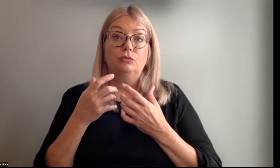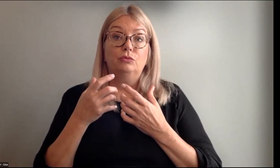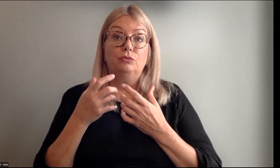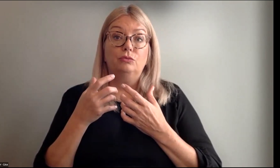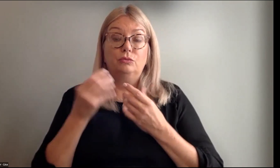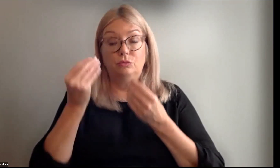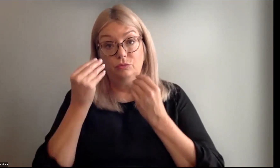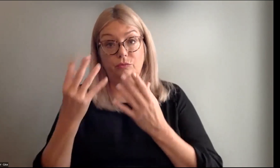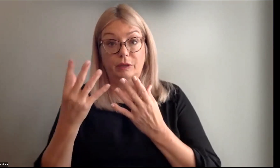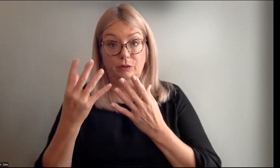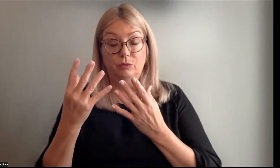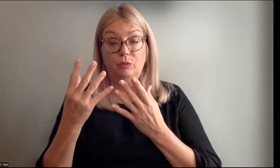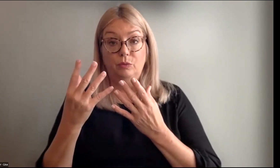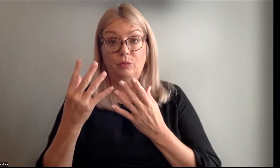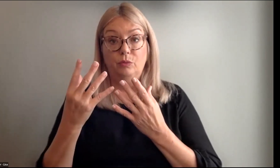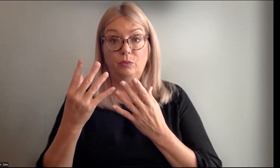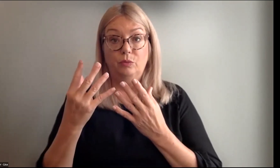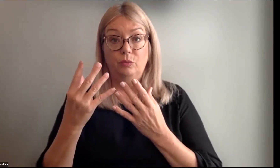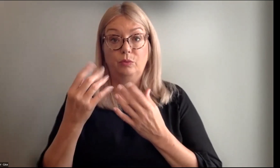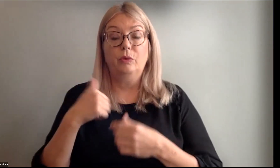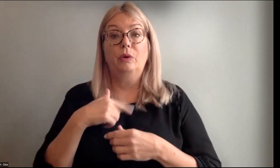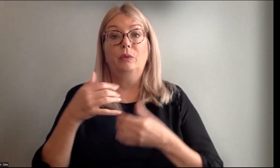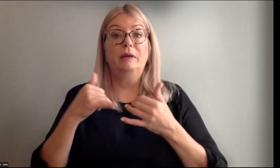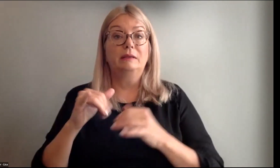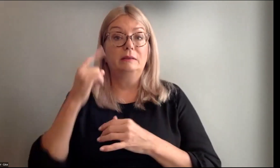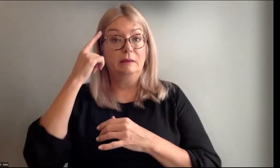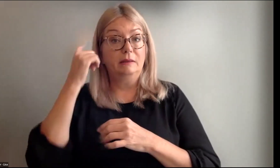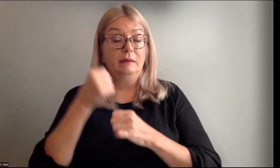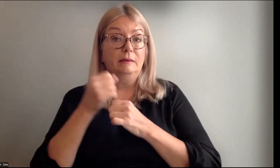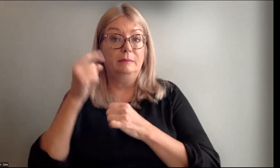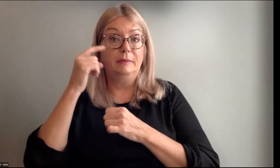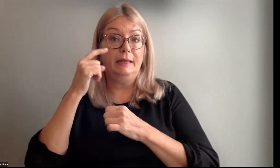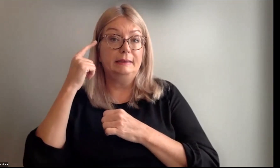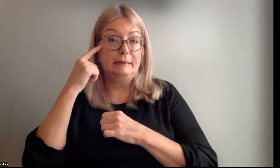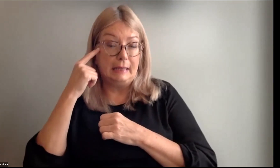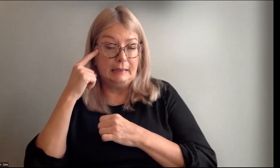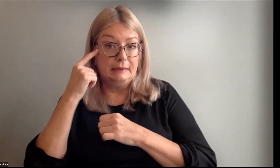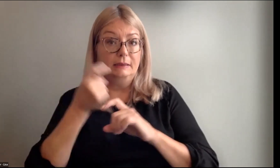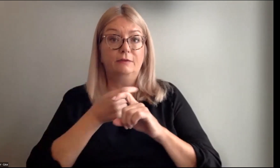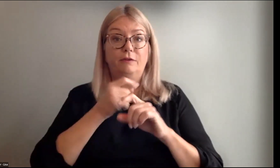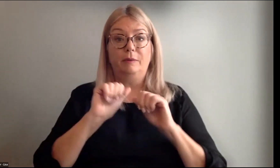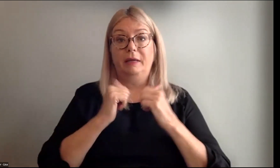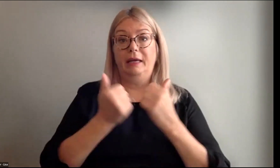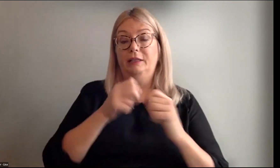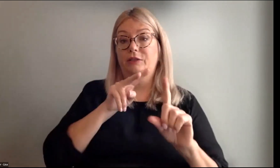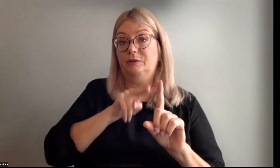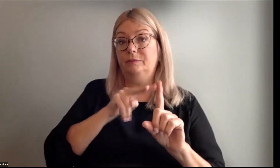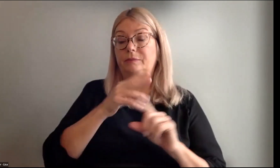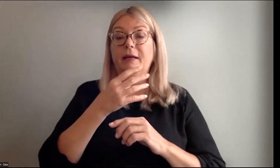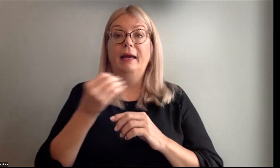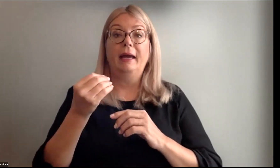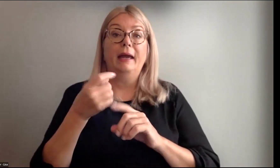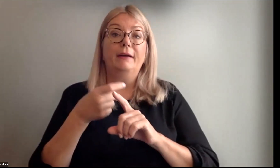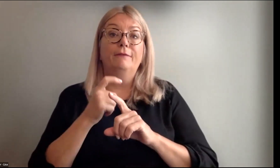let you know that folks, we still think it would make sense both from an agency's point of view and from